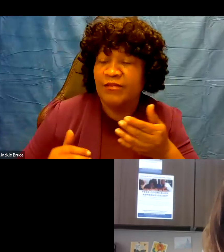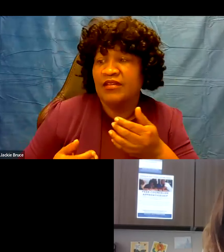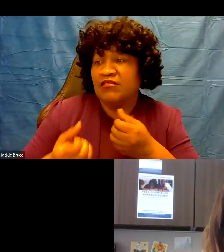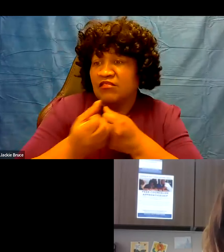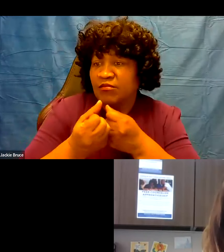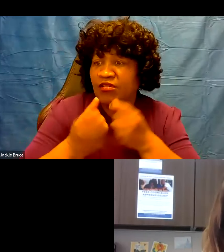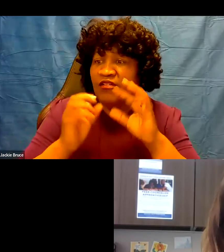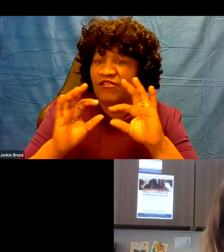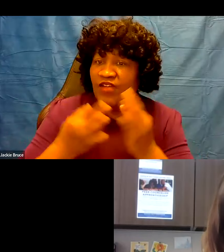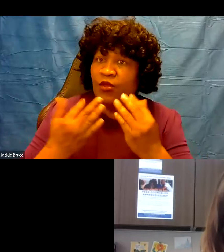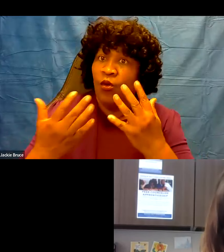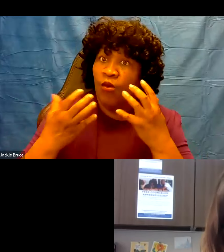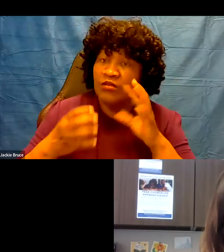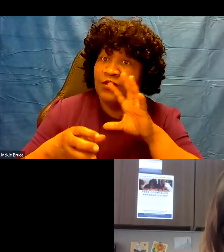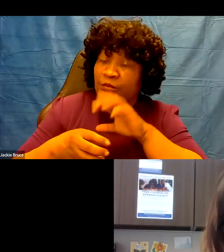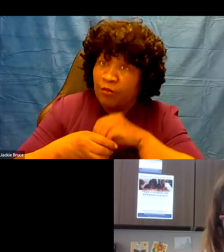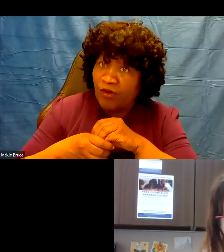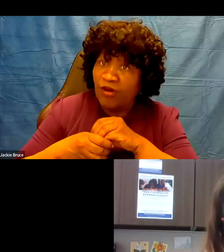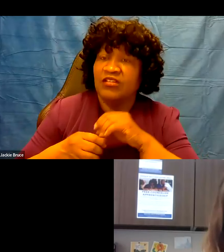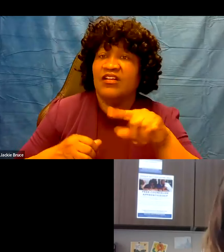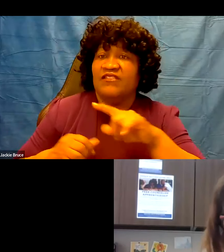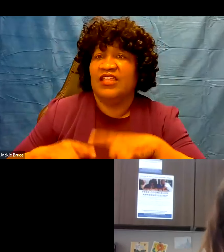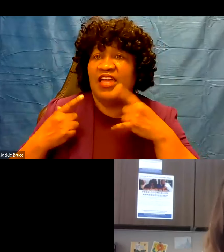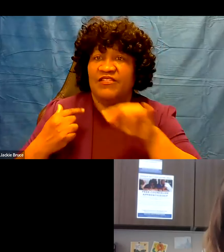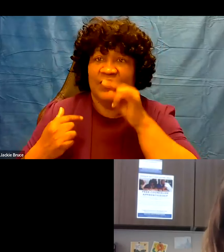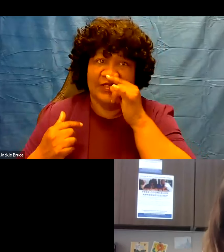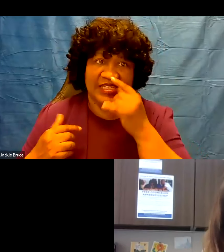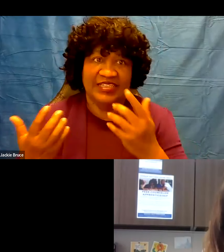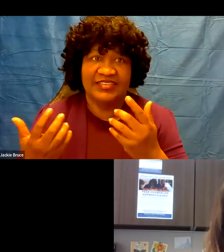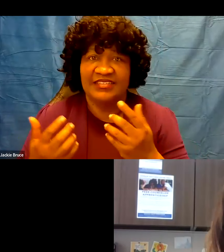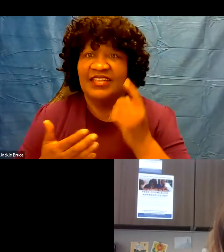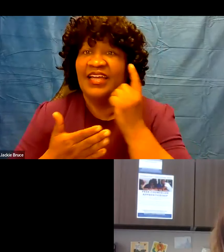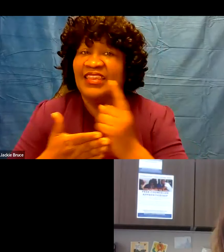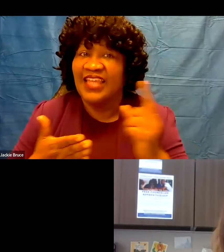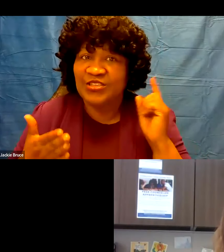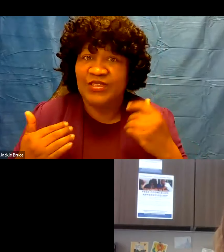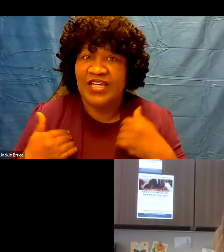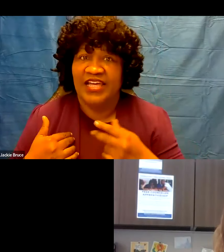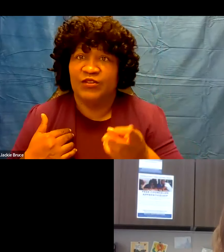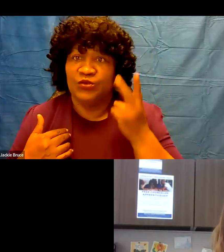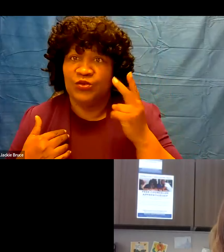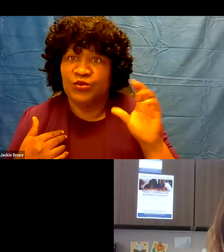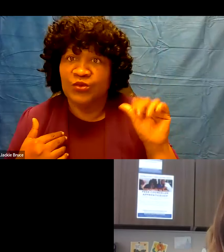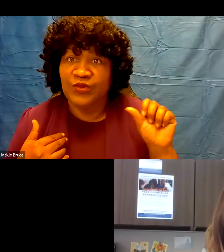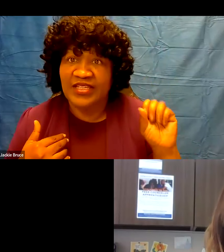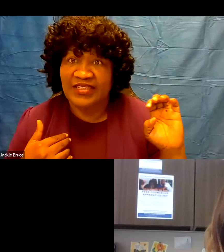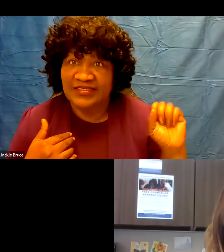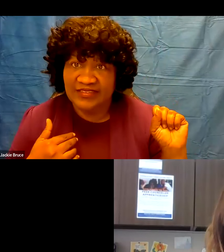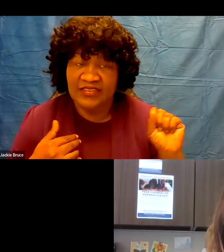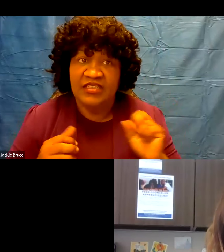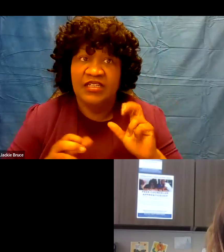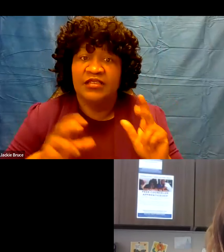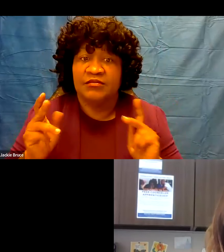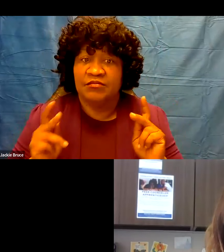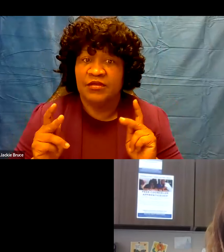families who wants to be part of the life of those kids? I just got last week, I have 2 cases of people from far